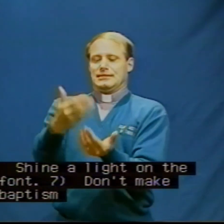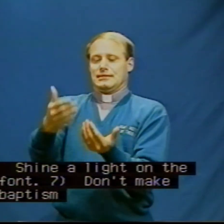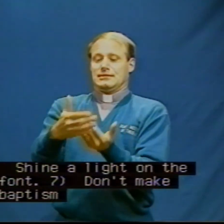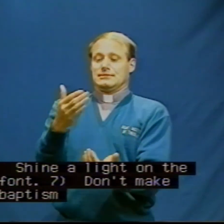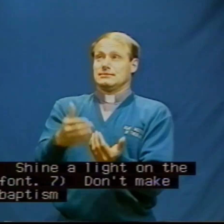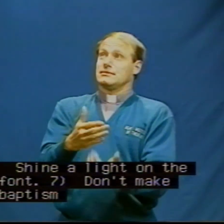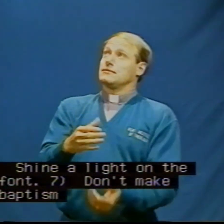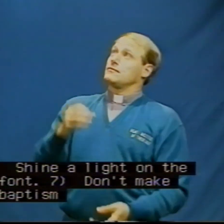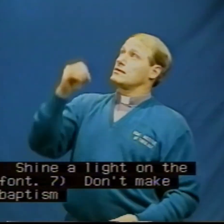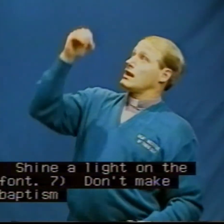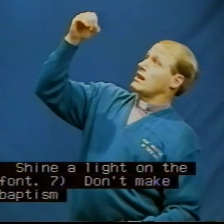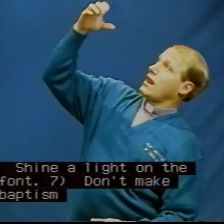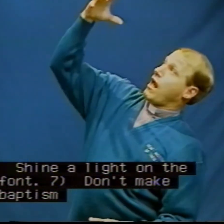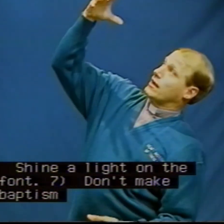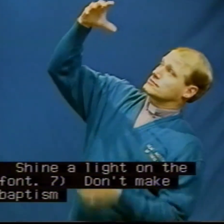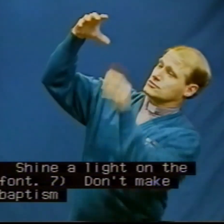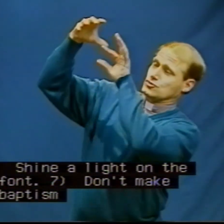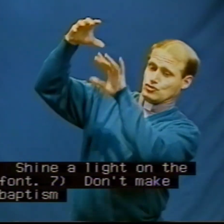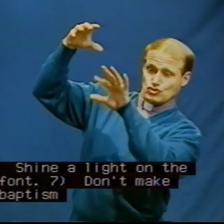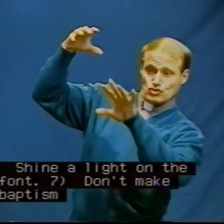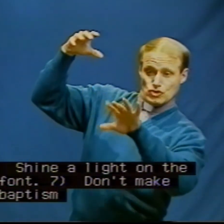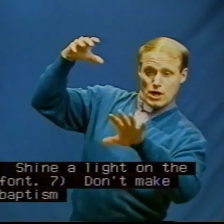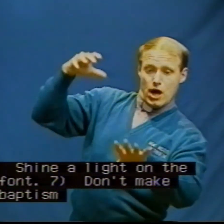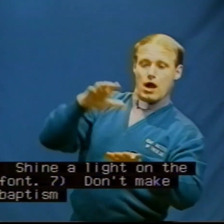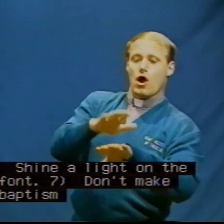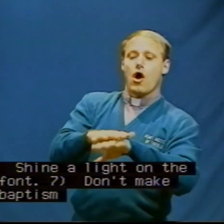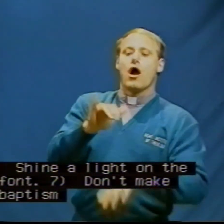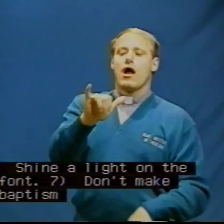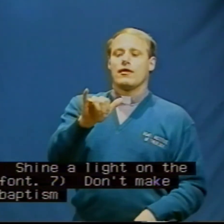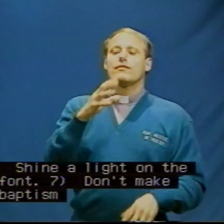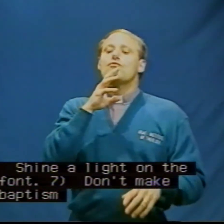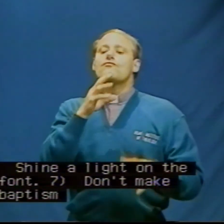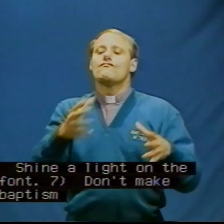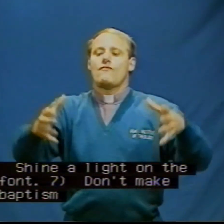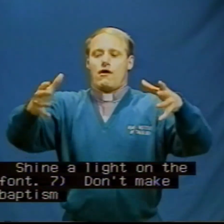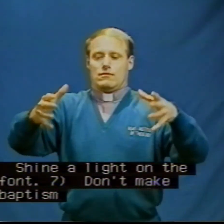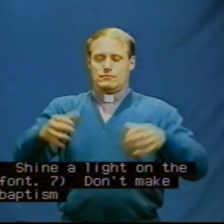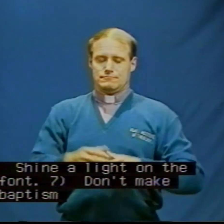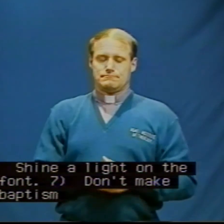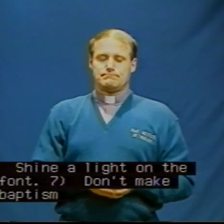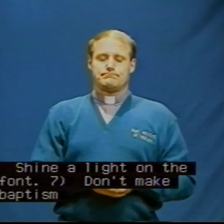Shine a light on the font. 7. Don't make baptism